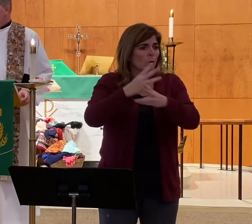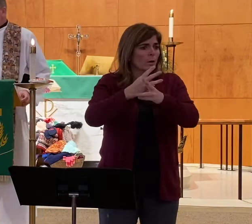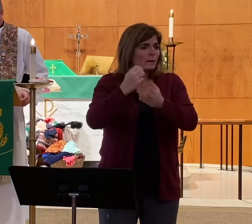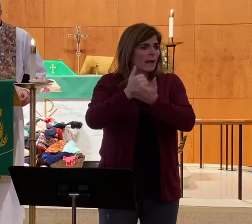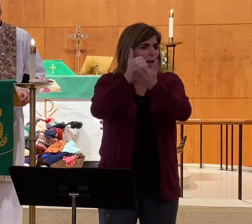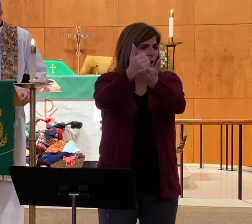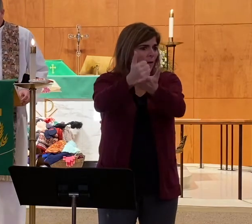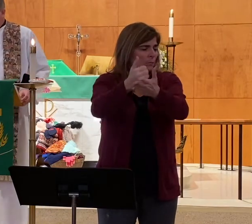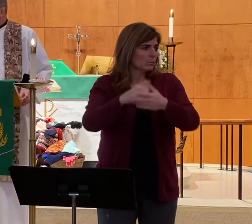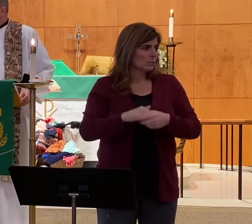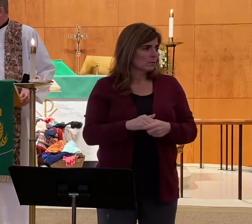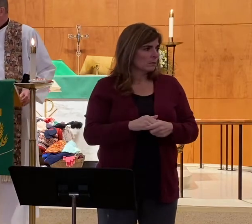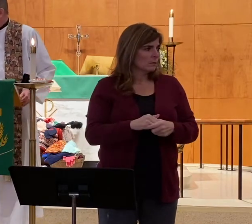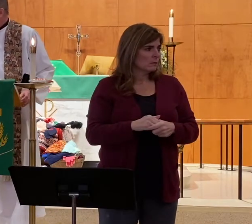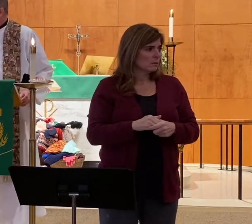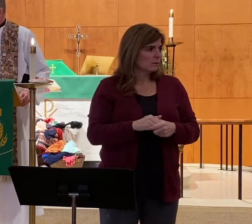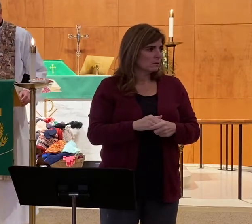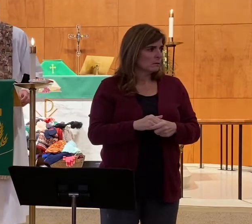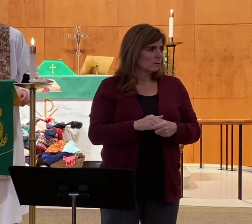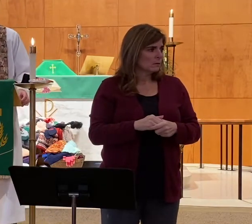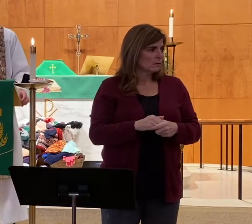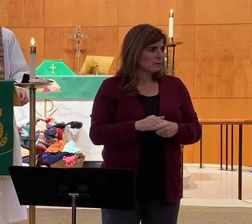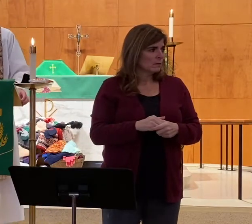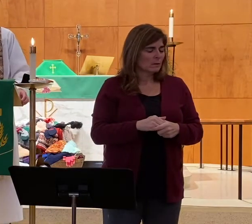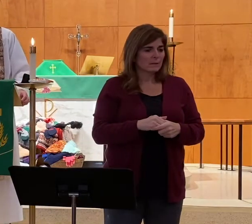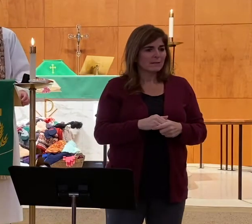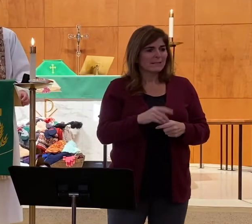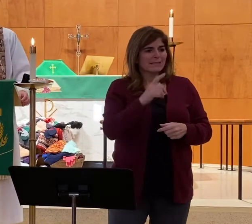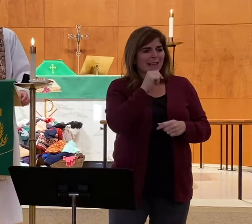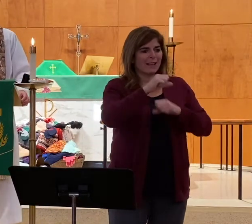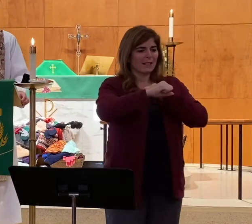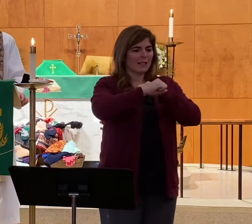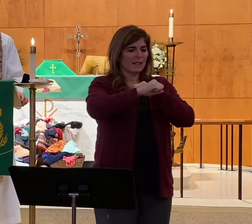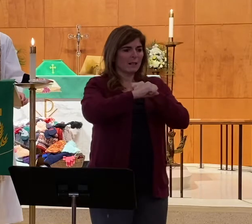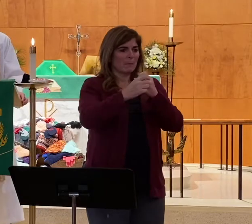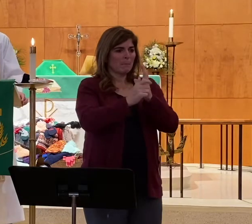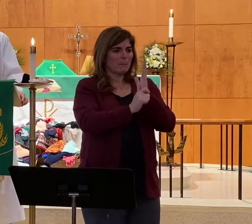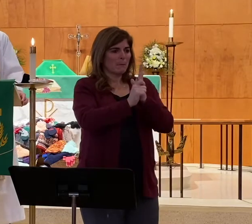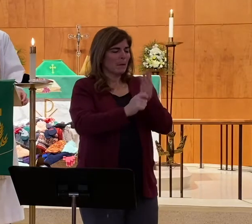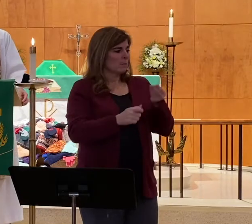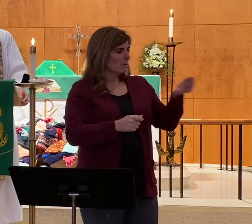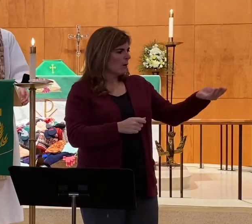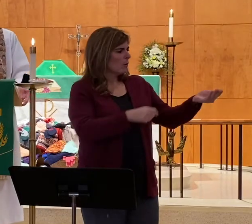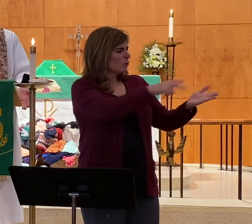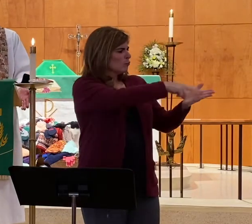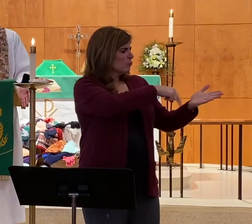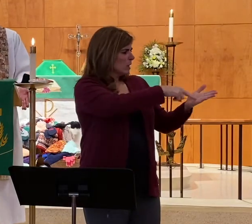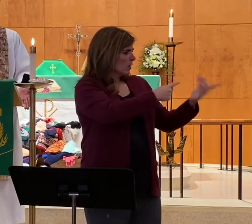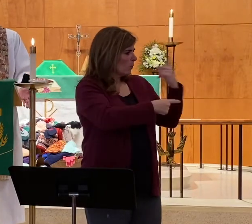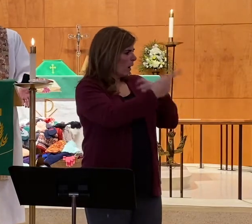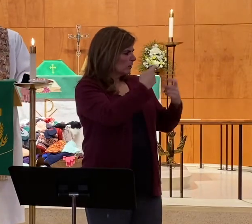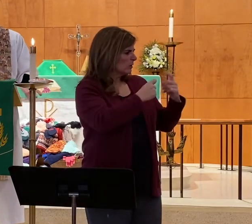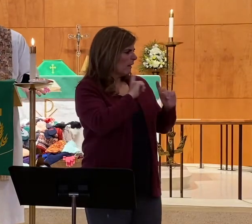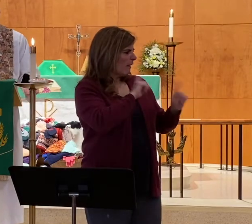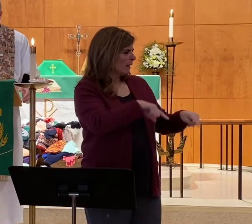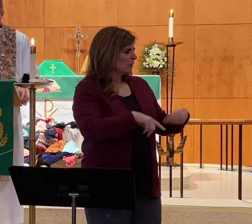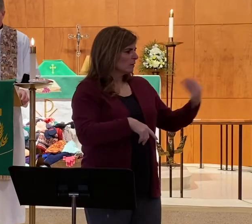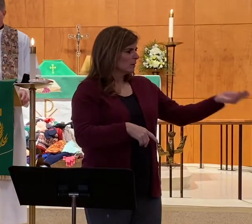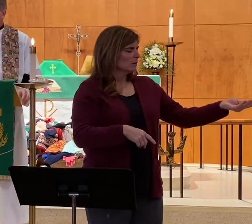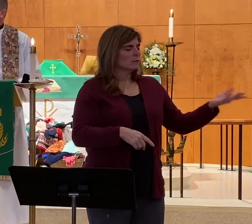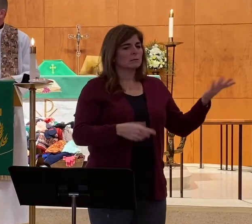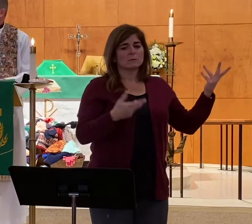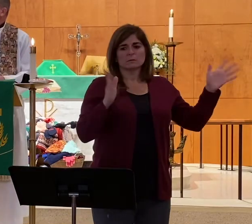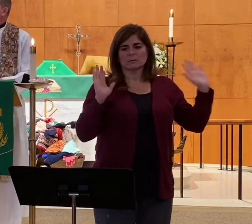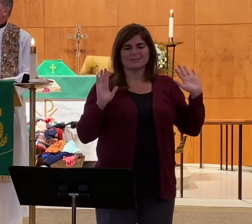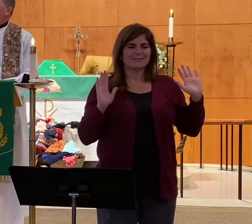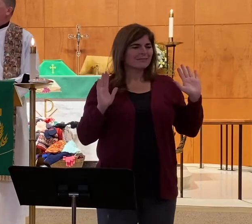It's not just about handing out brochures for them to read, but bringing people into a relationship with others